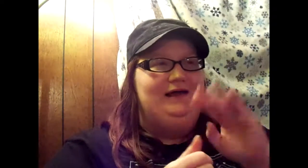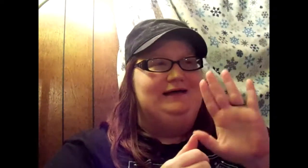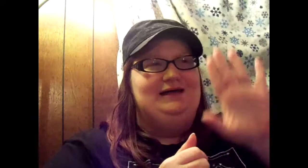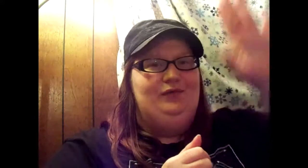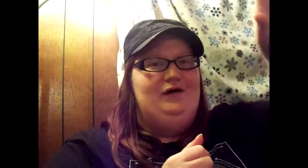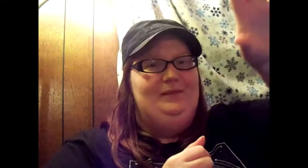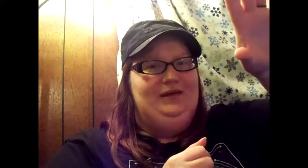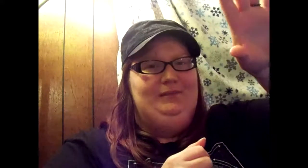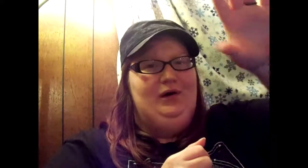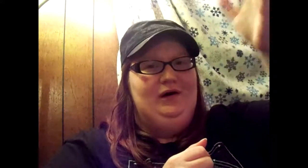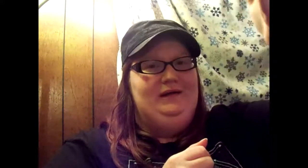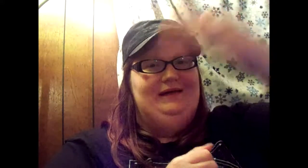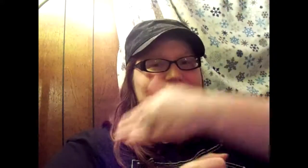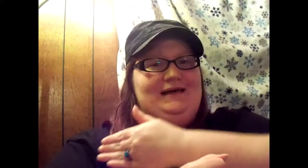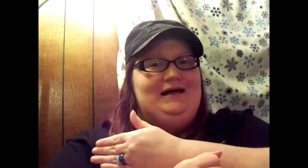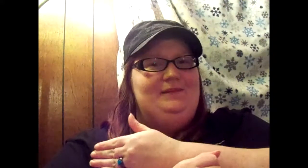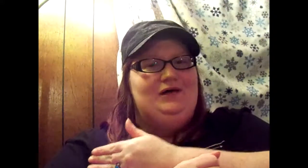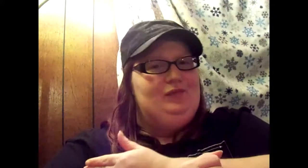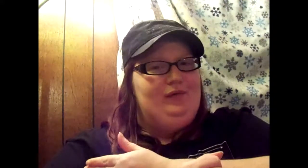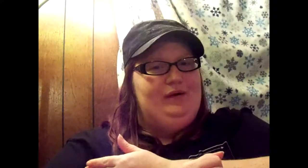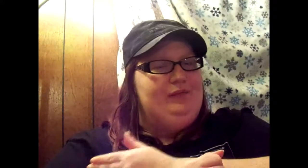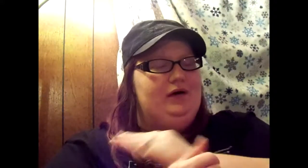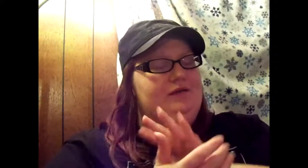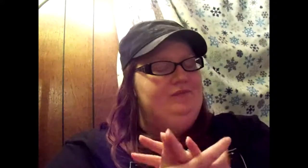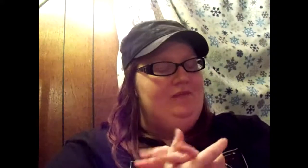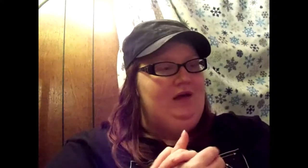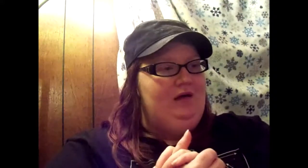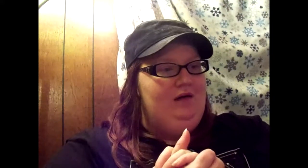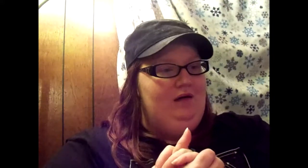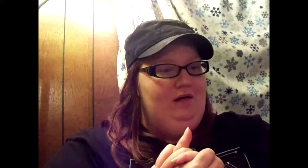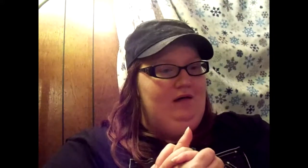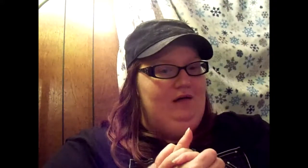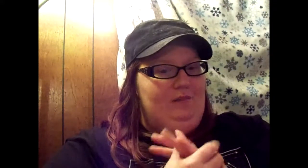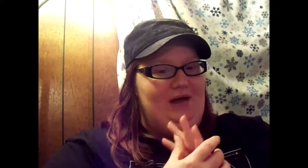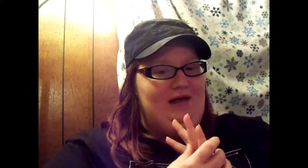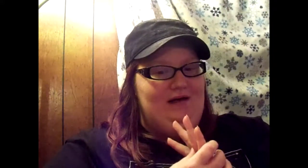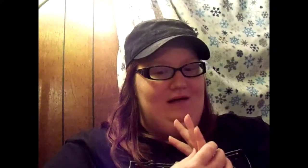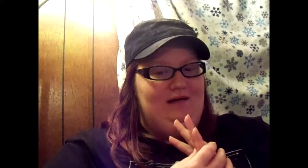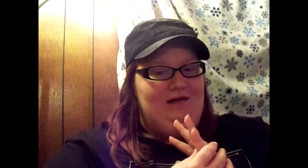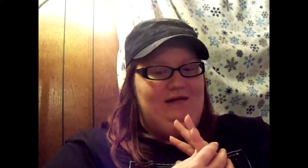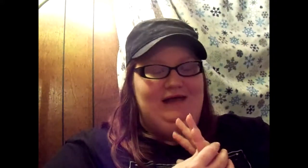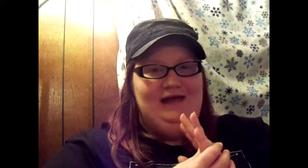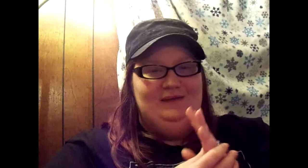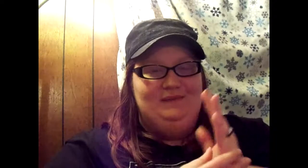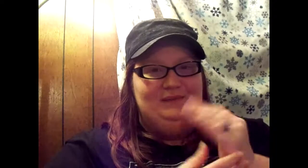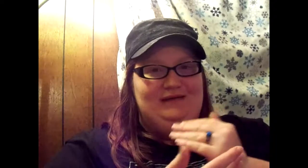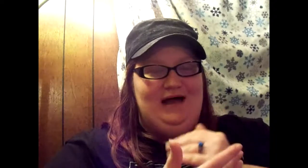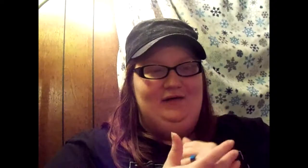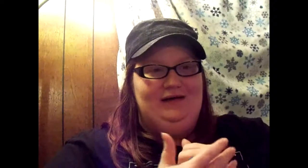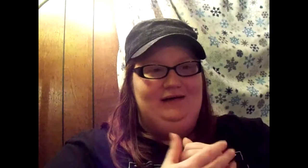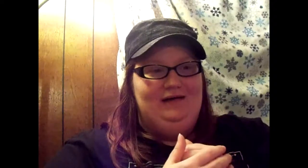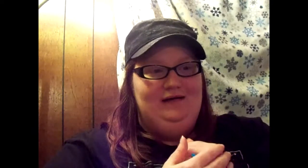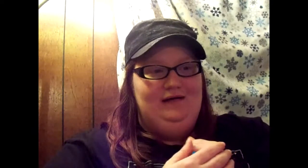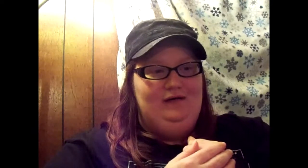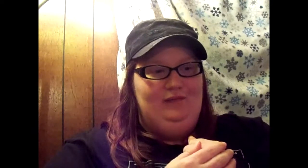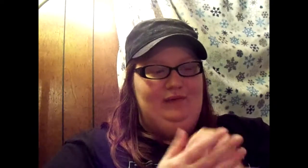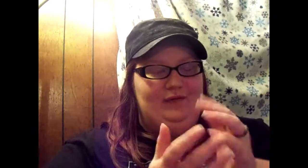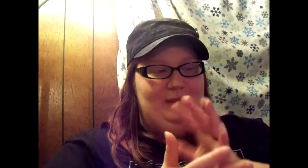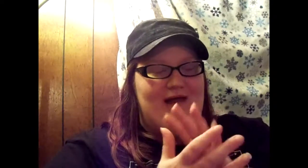guess they were up at the park and then decided to come down to where we were. But they came down and we were packing